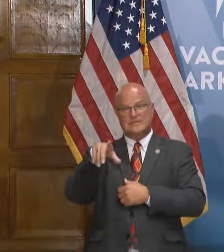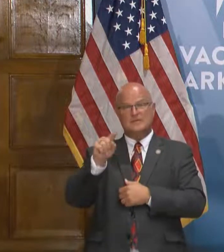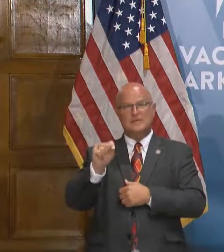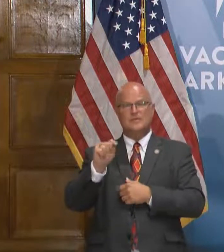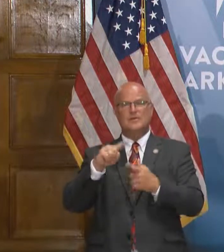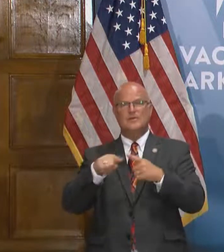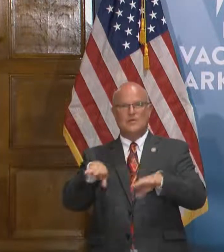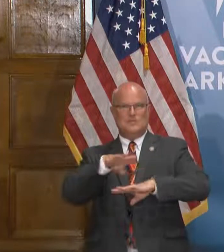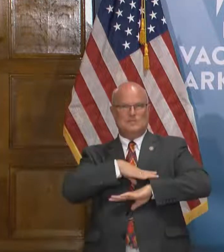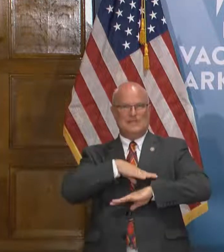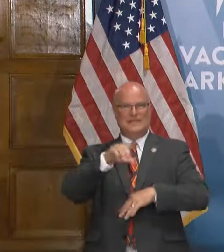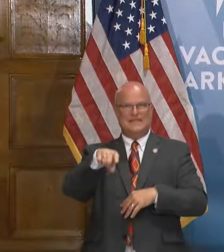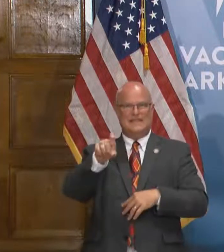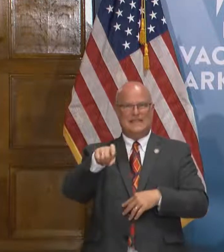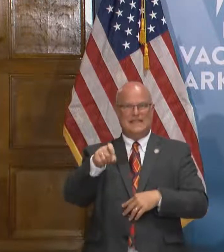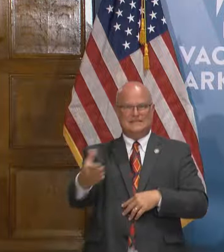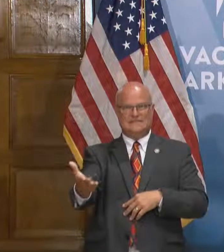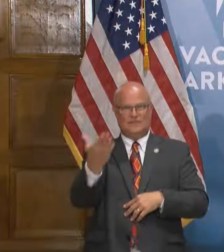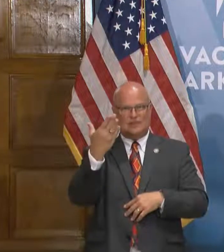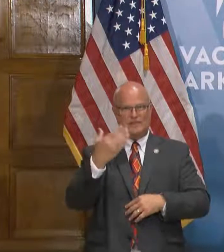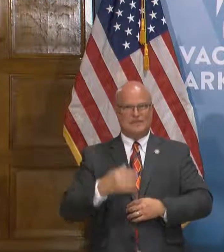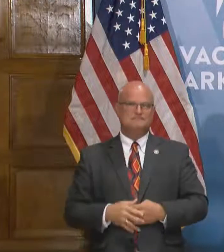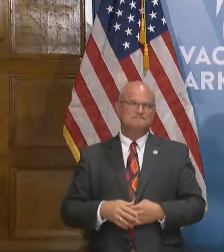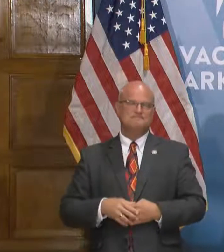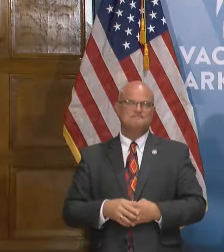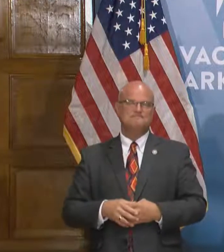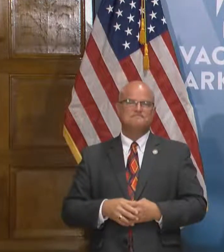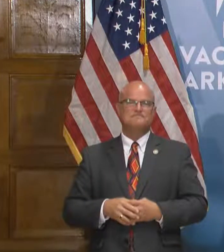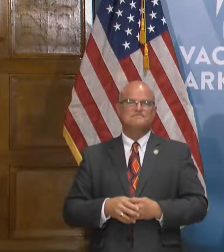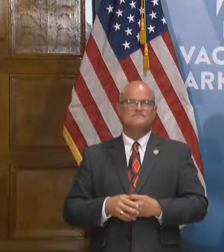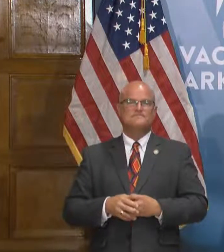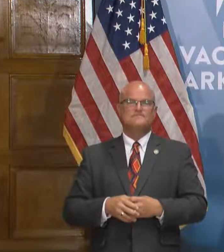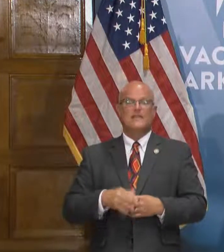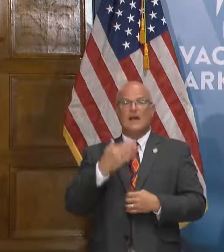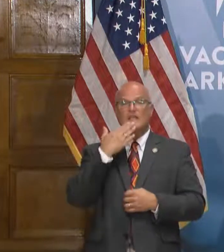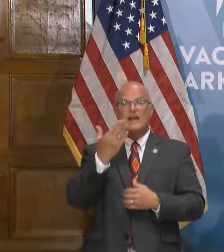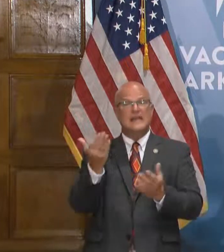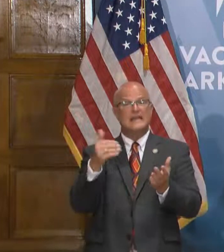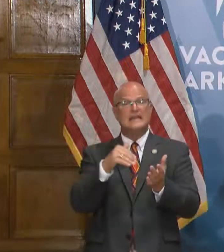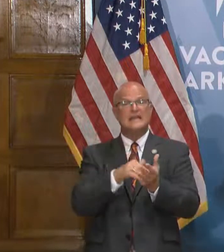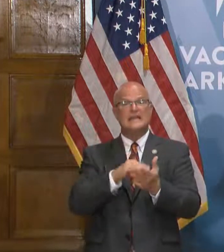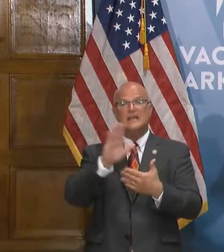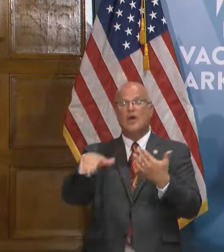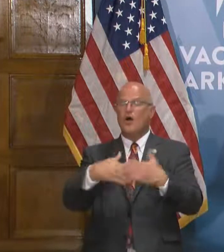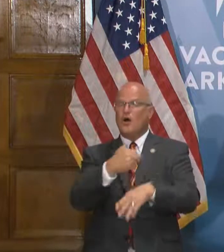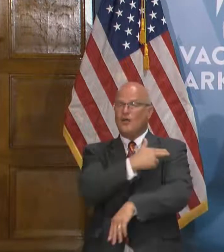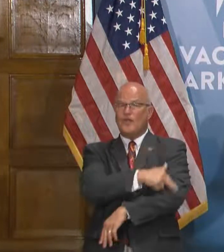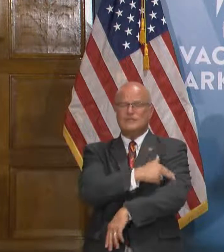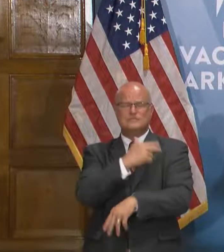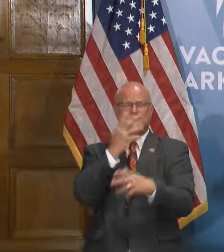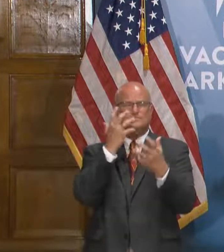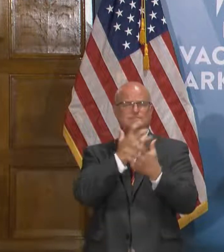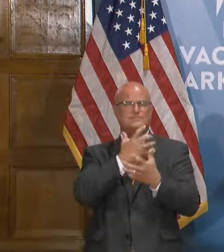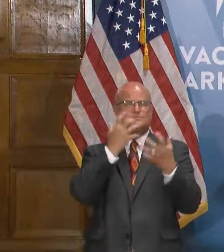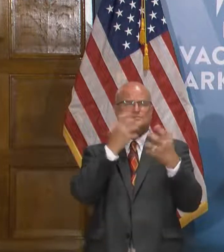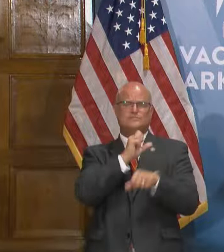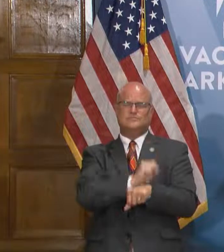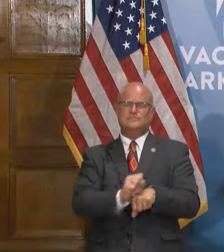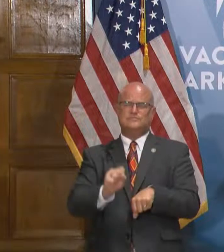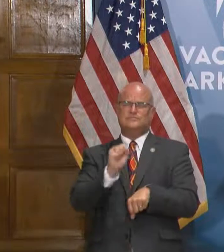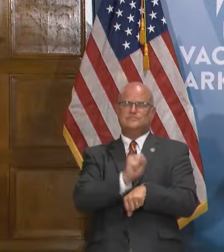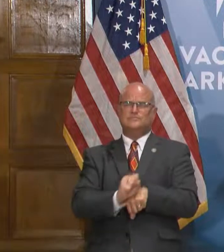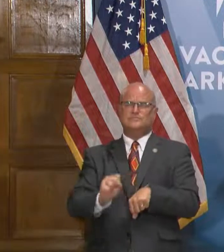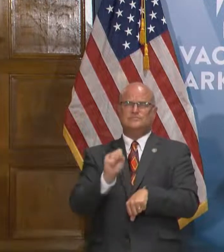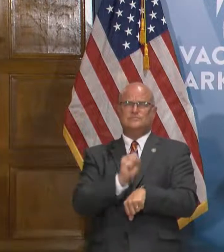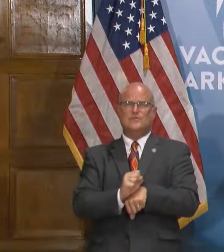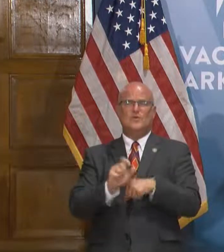any additional needs that will be out there. And I want to thank again all the hospitals that have worked so hard on